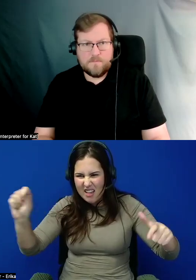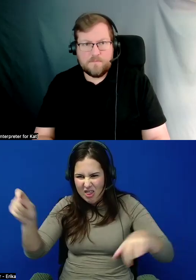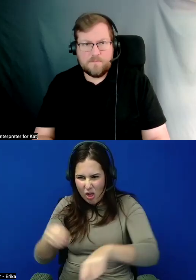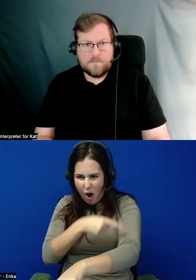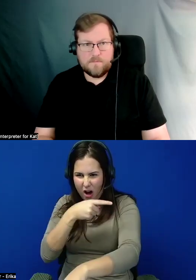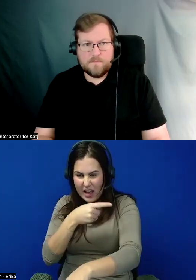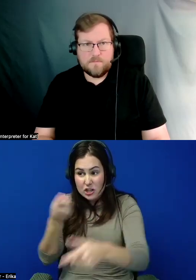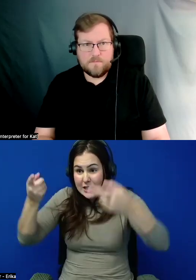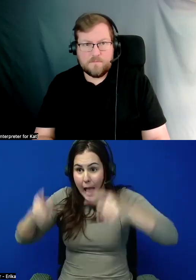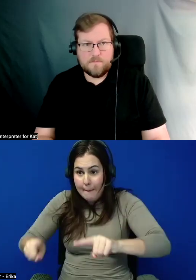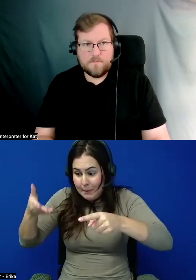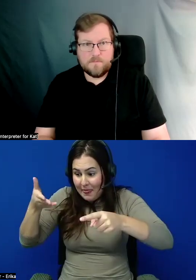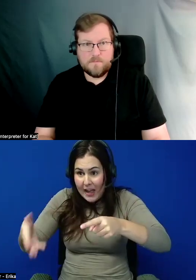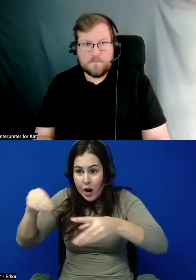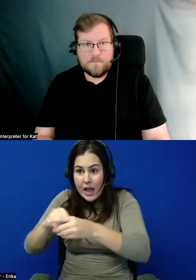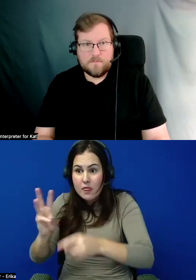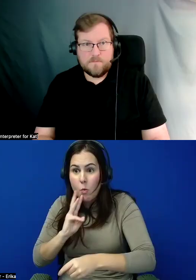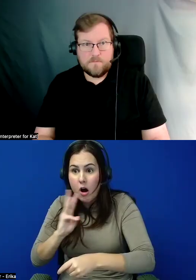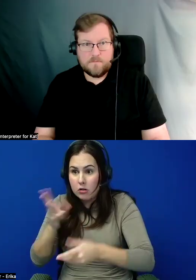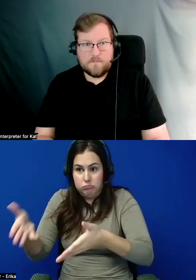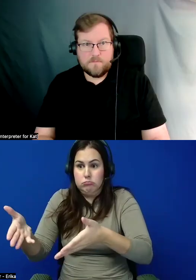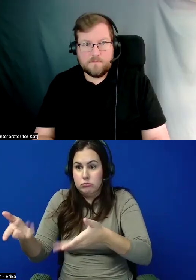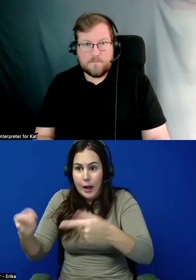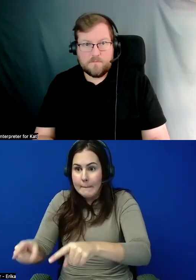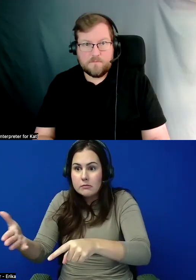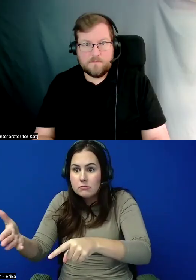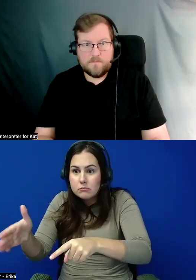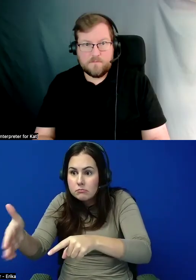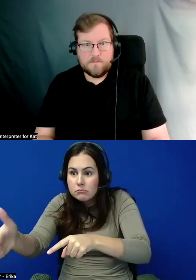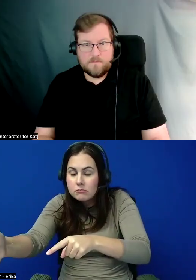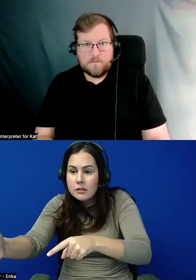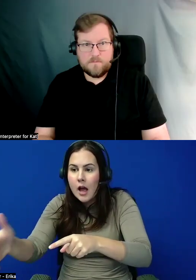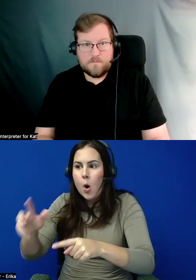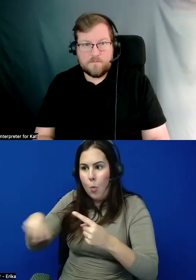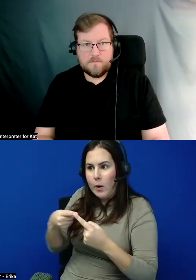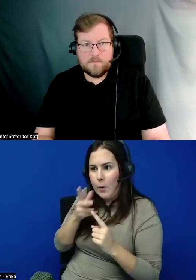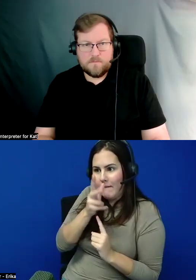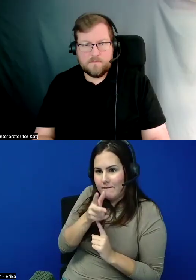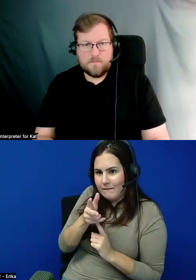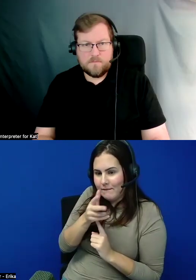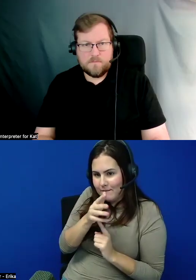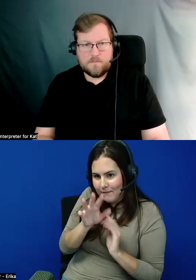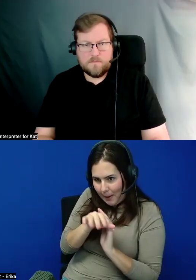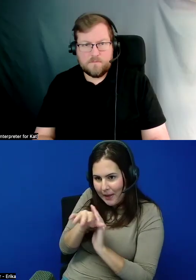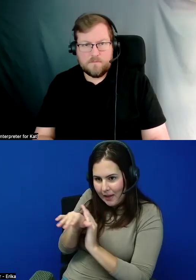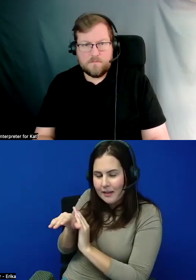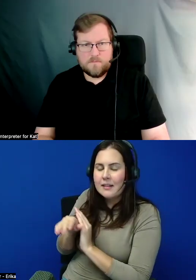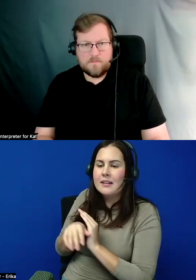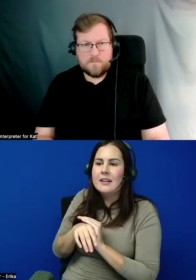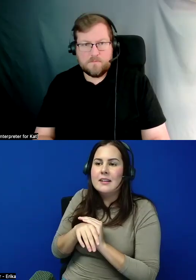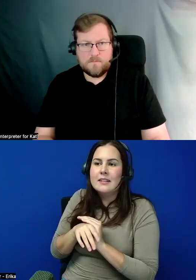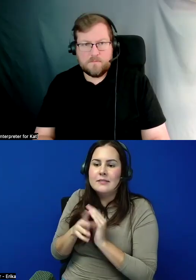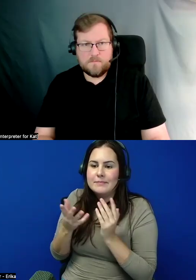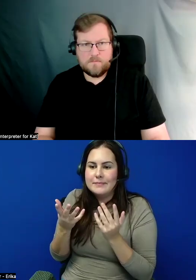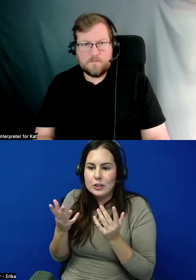the water where we were filming Amelia's the sister, right, when they would find the sister, like when we were filming the meeting, like